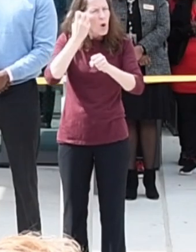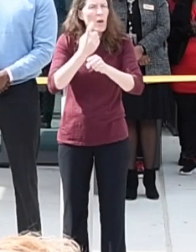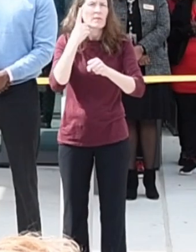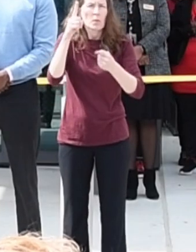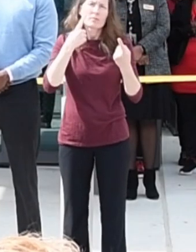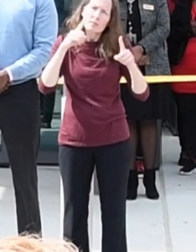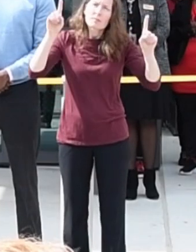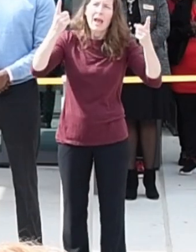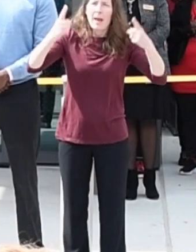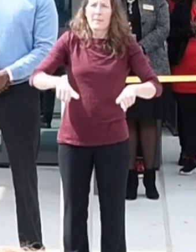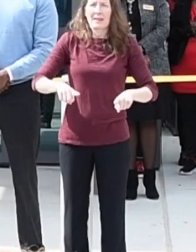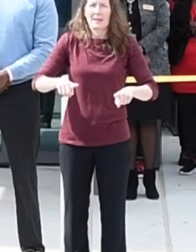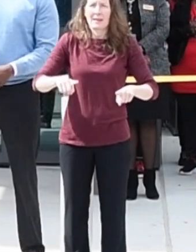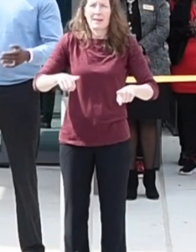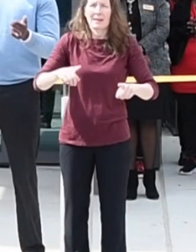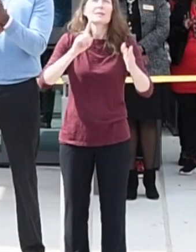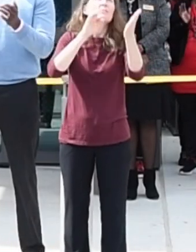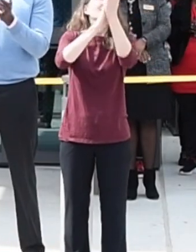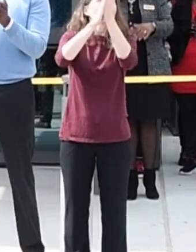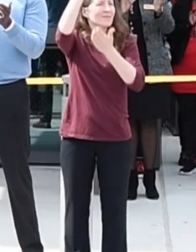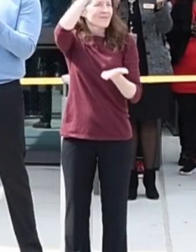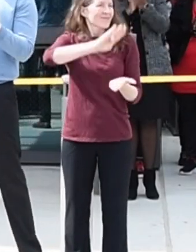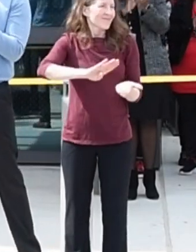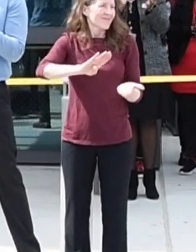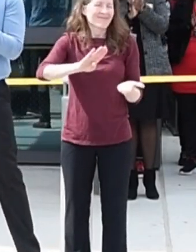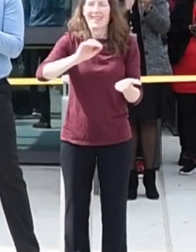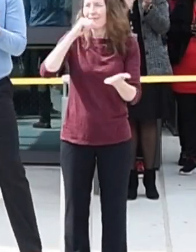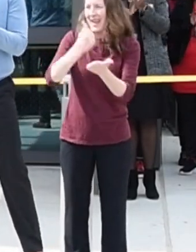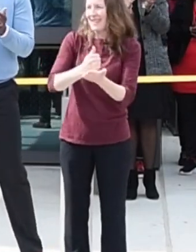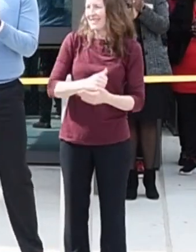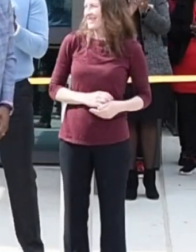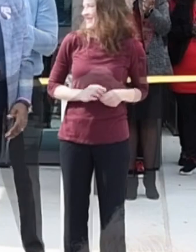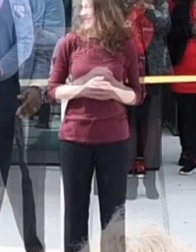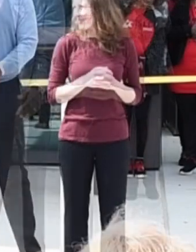happen. Let's give God some praise. Amen.